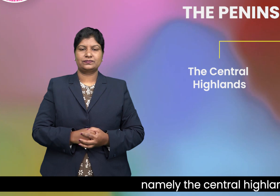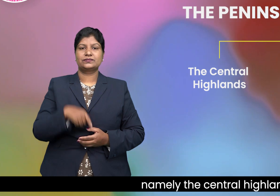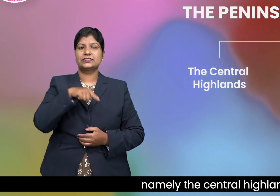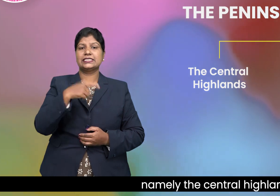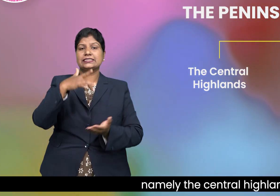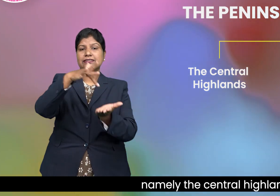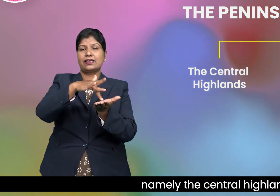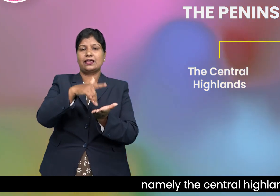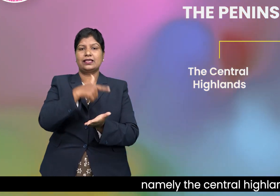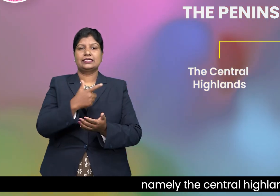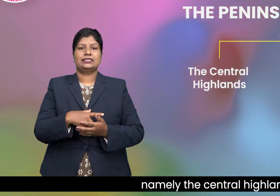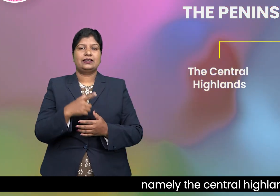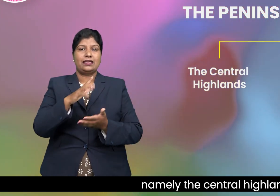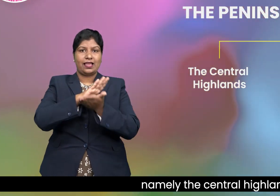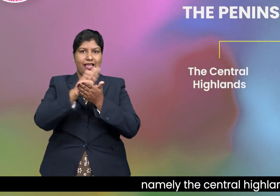central highlands